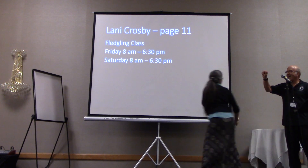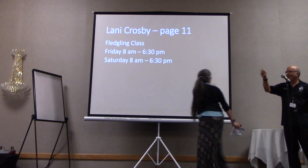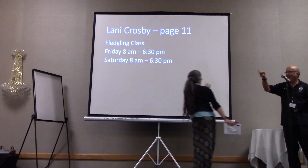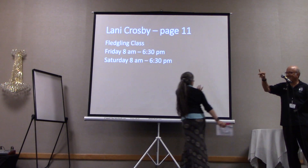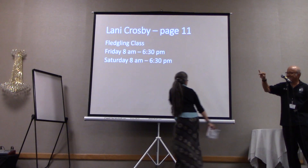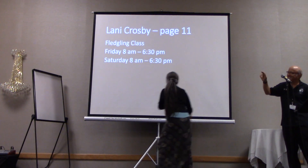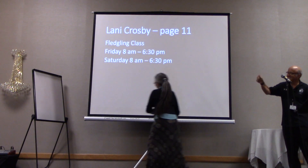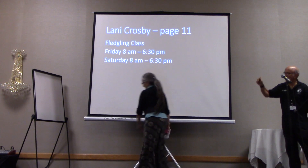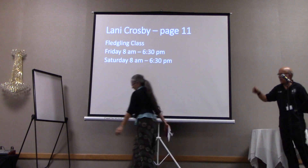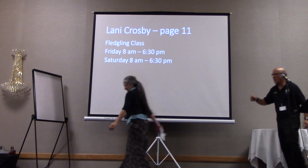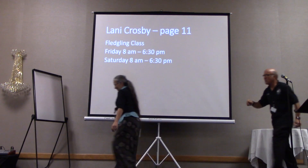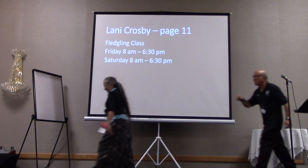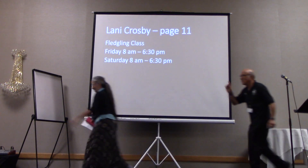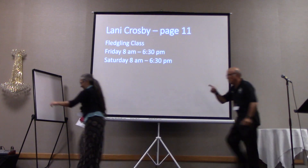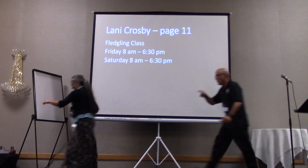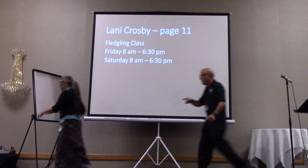Okay, Maddie.